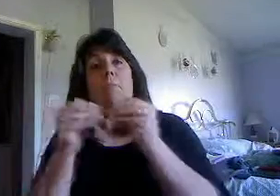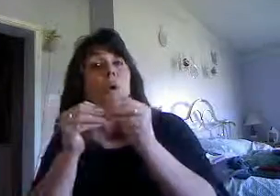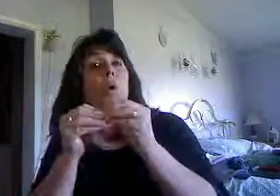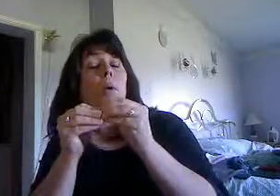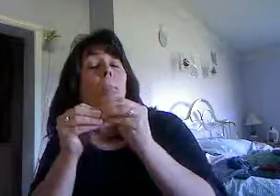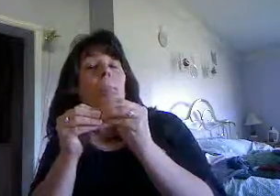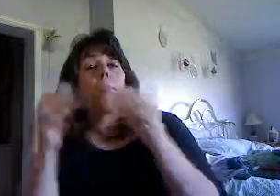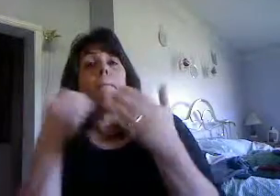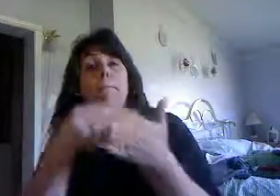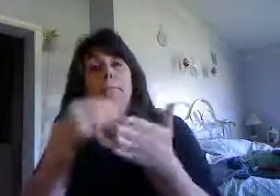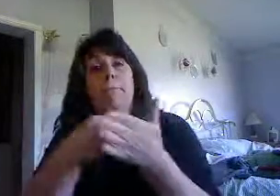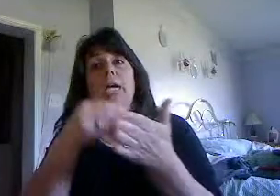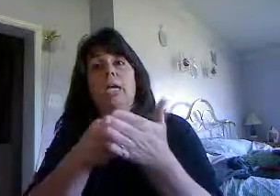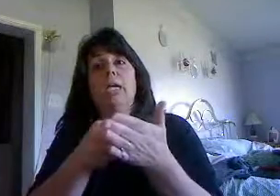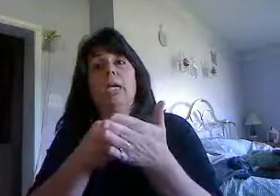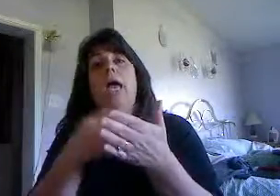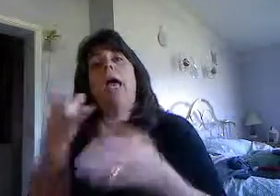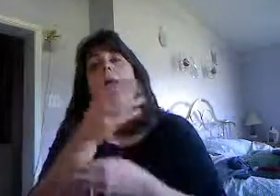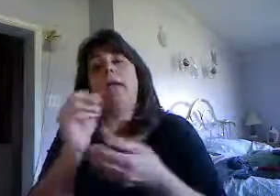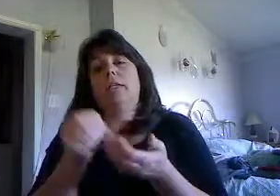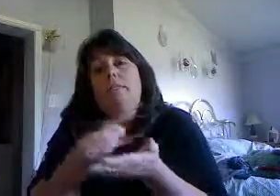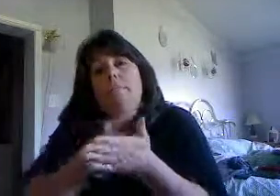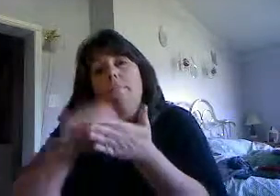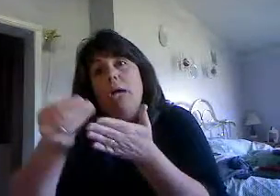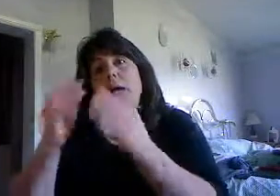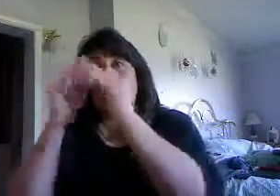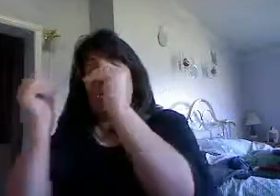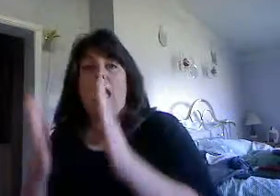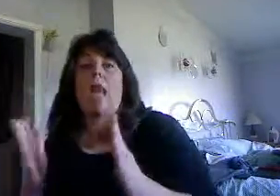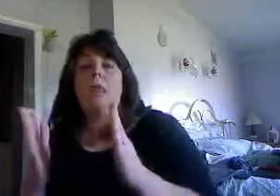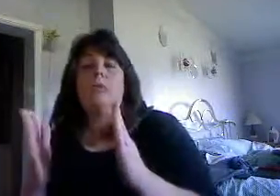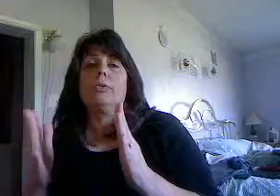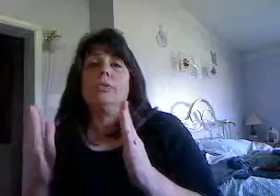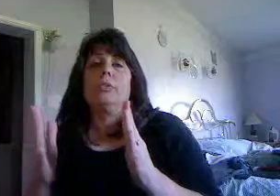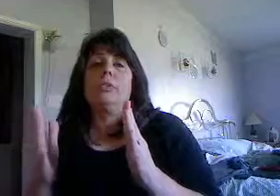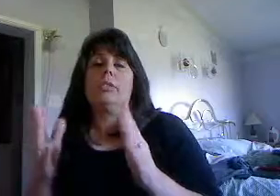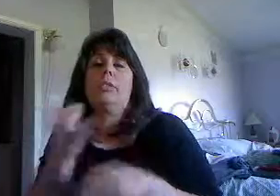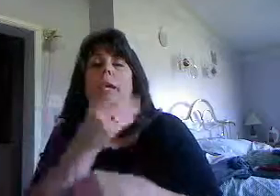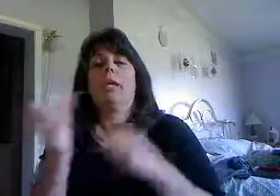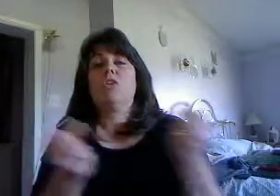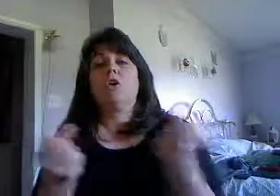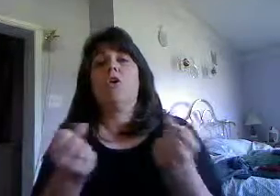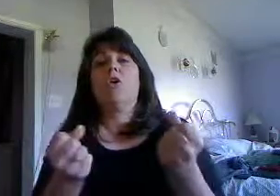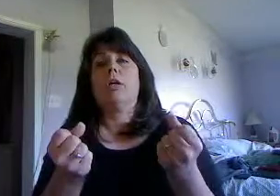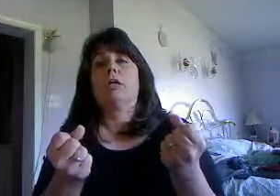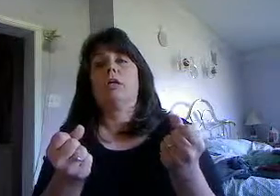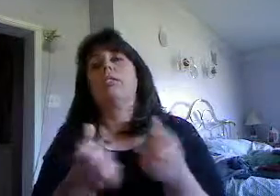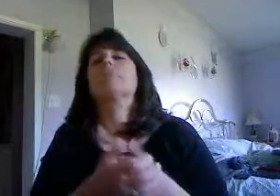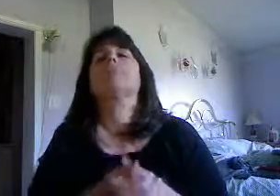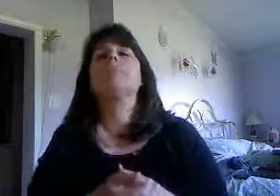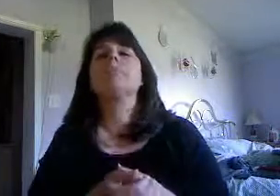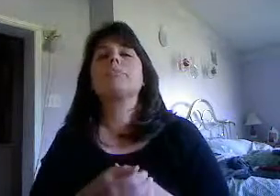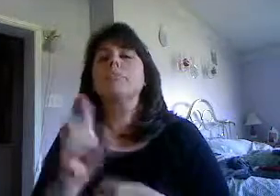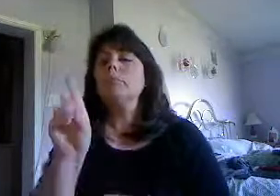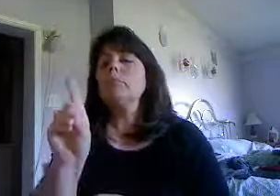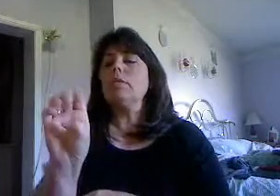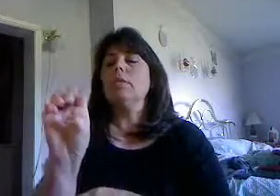1960, disposable family income increased by more than 50%. Disposable income is the